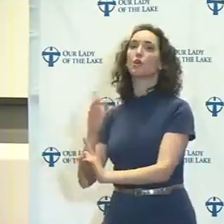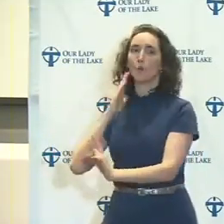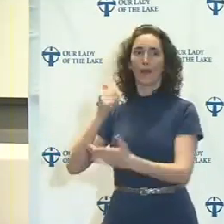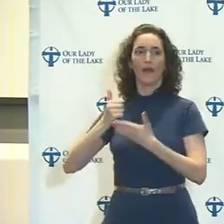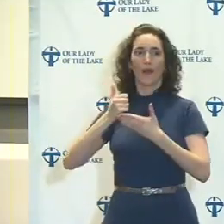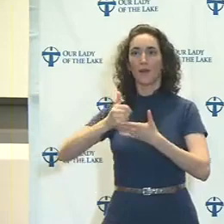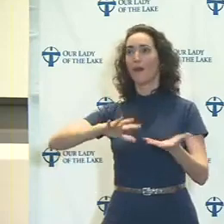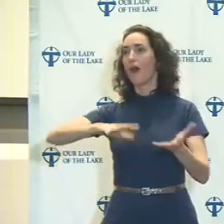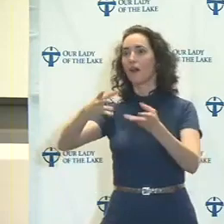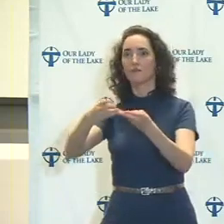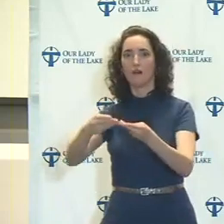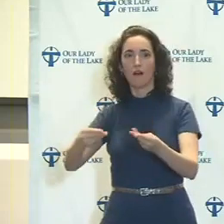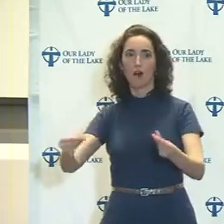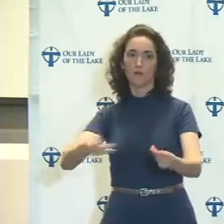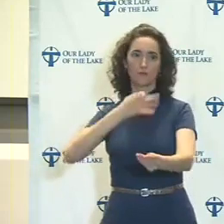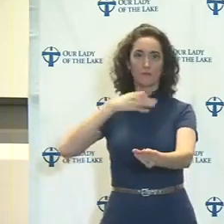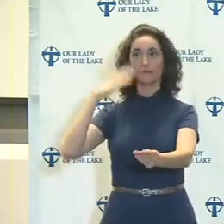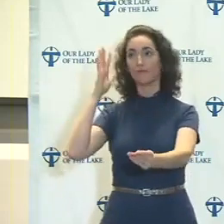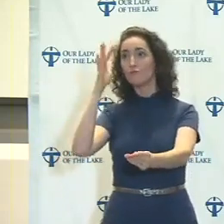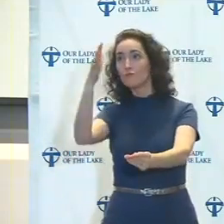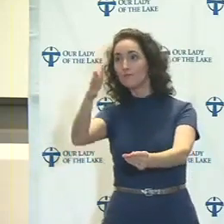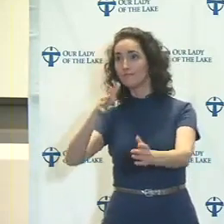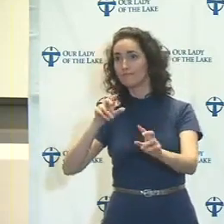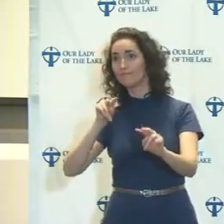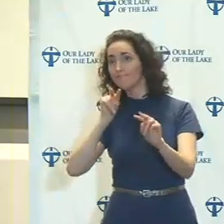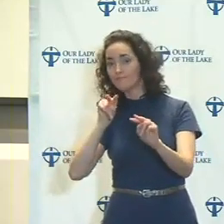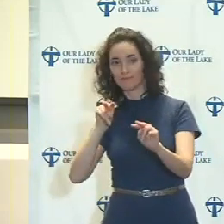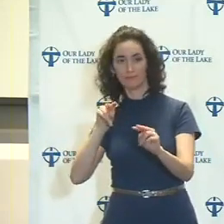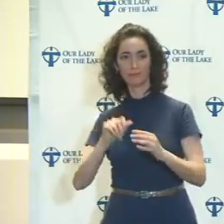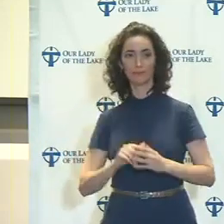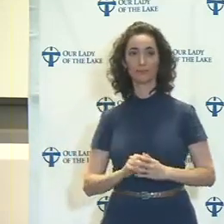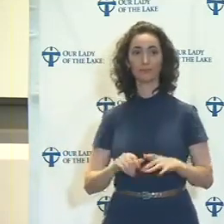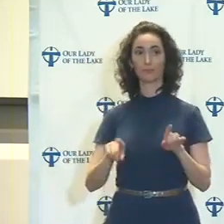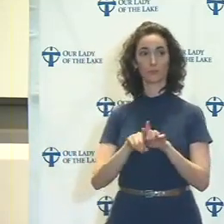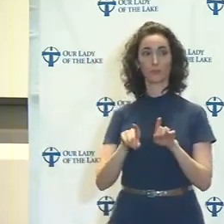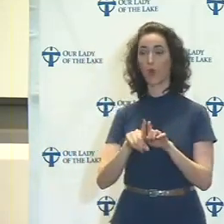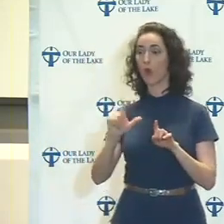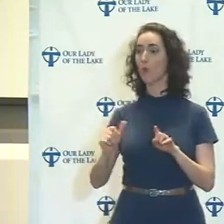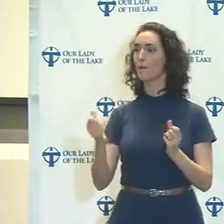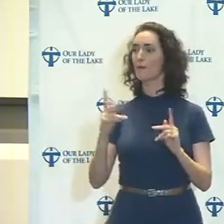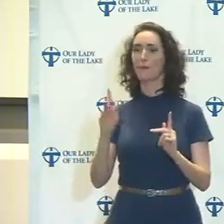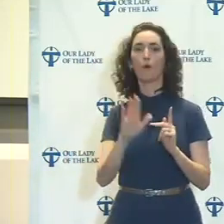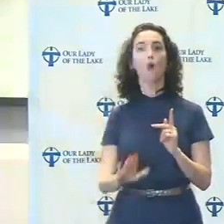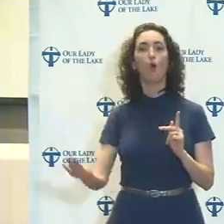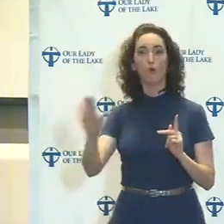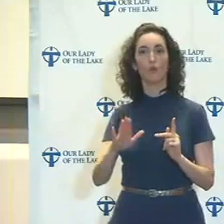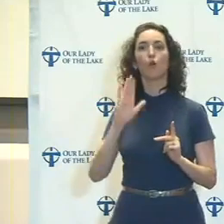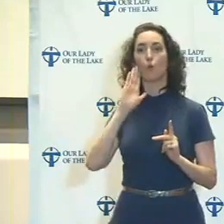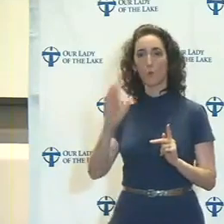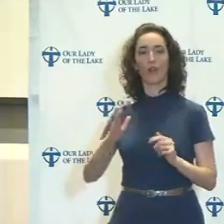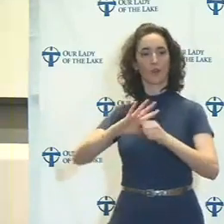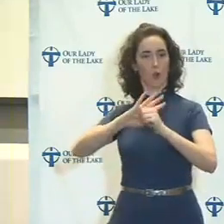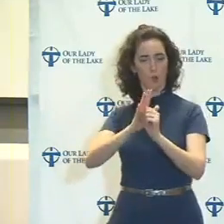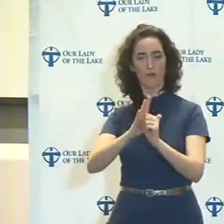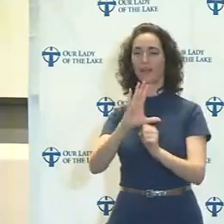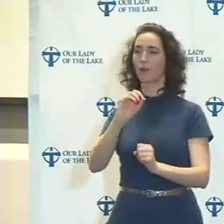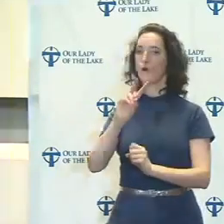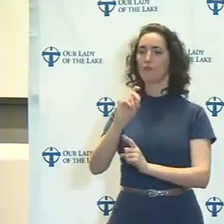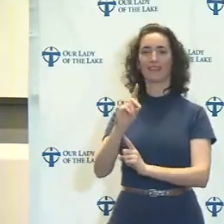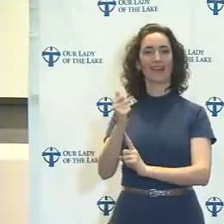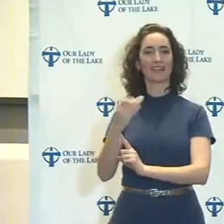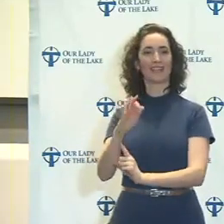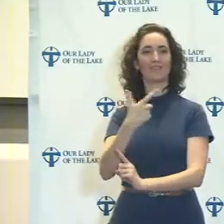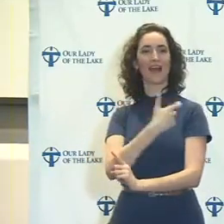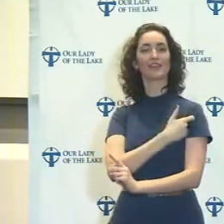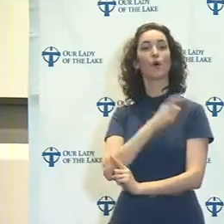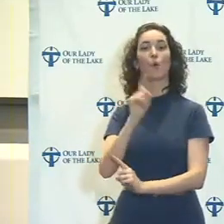about today. And I know that a lot of Louisianans are going to benefit from receiving their COVID-19 vaccine right here